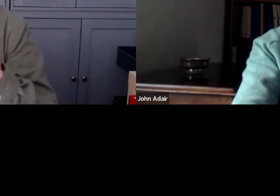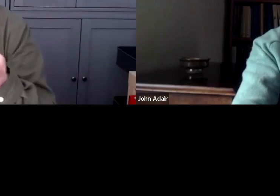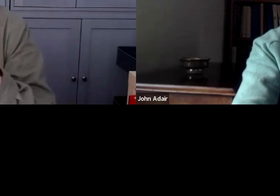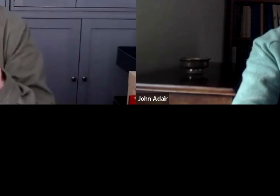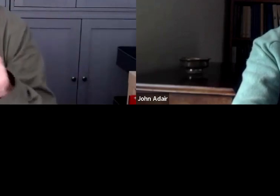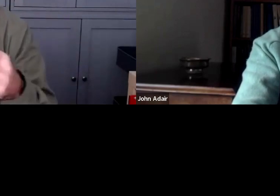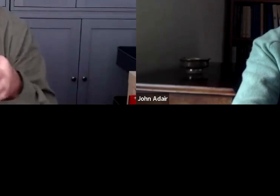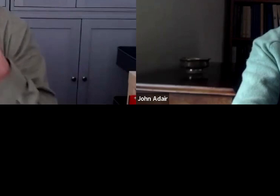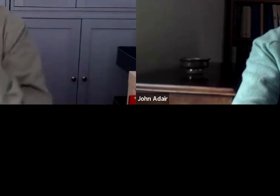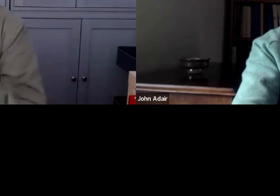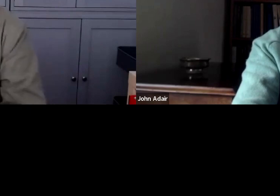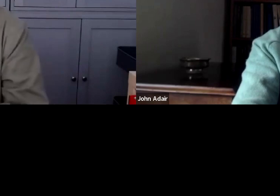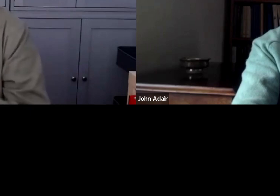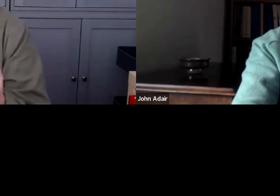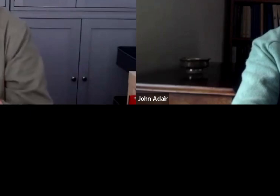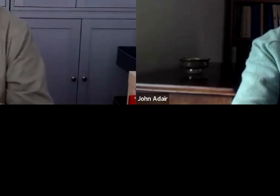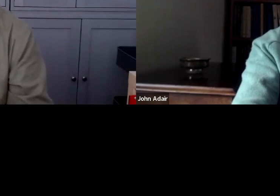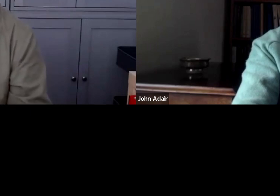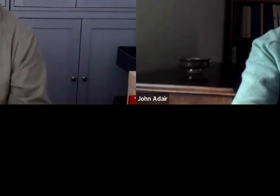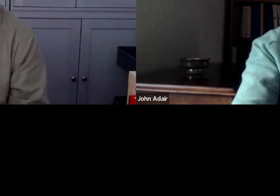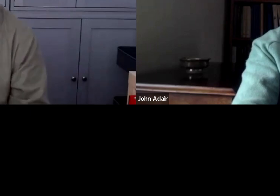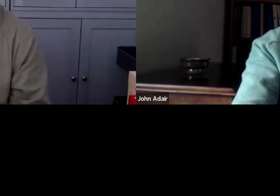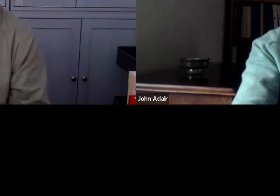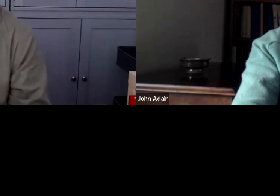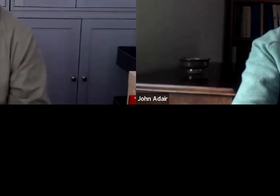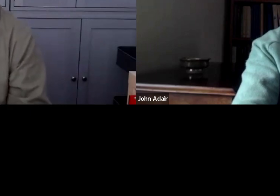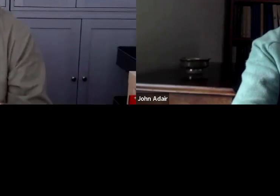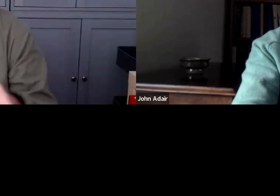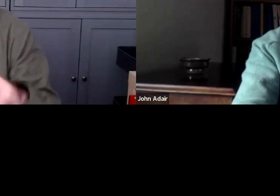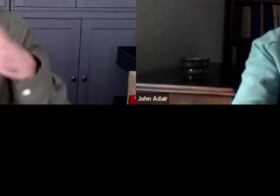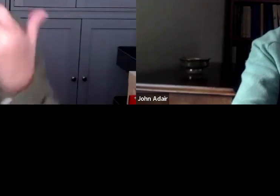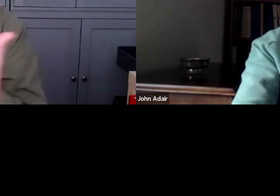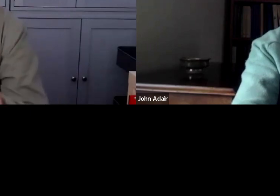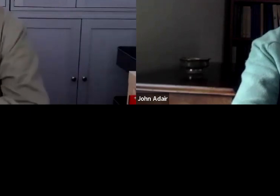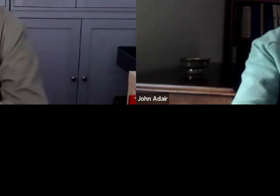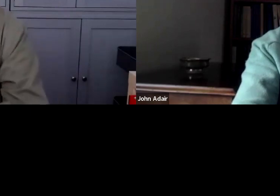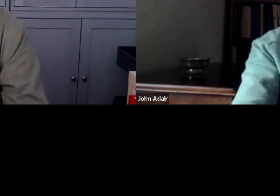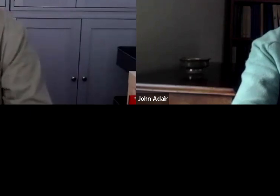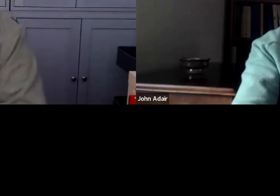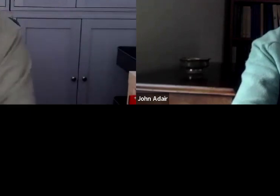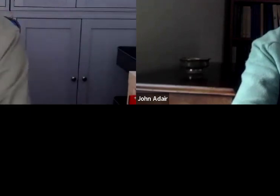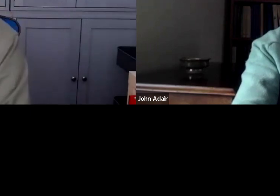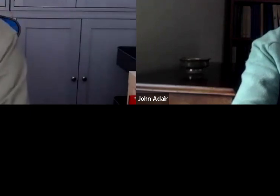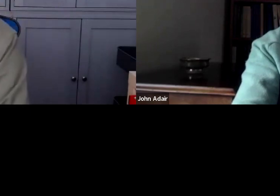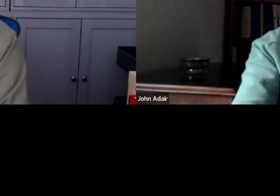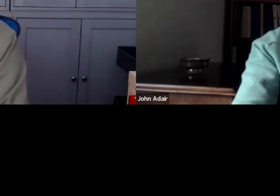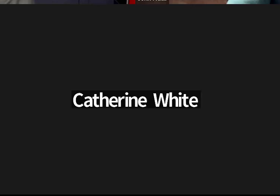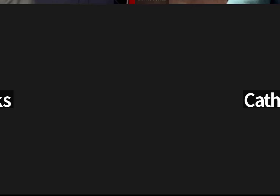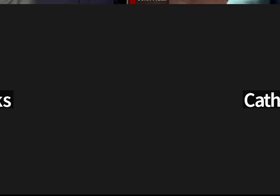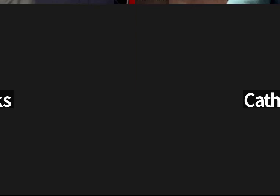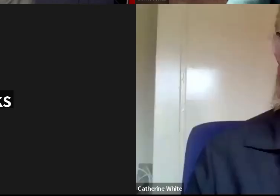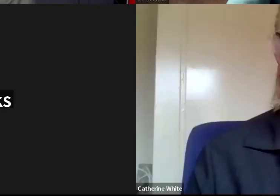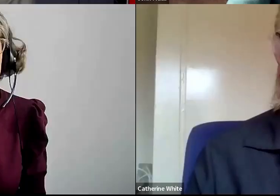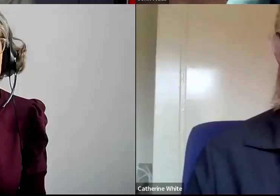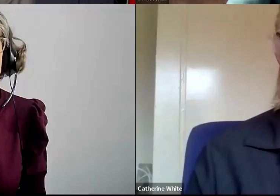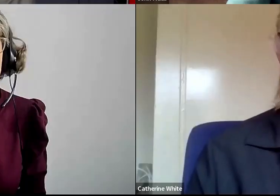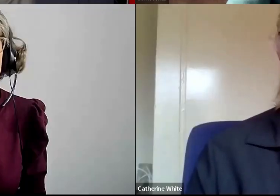3 circles also applies to voluntary and community